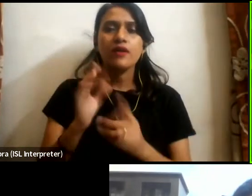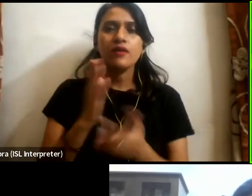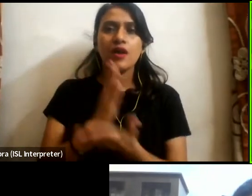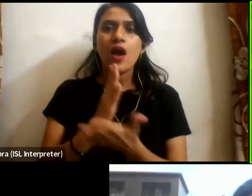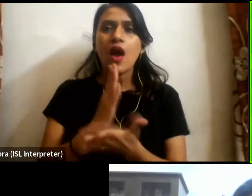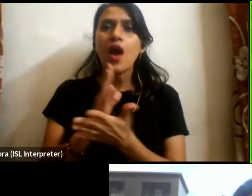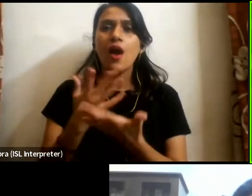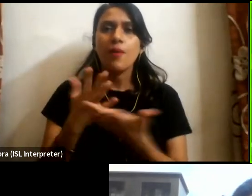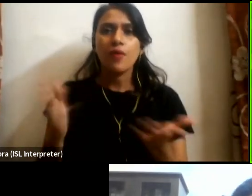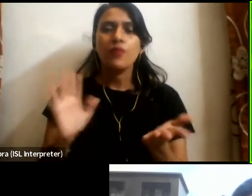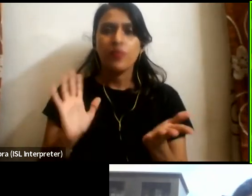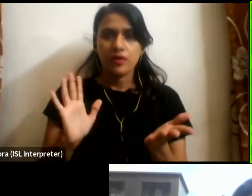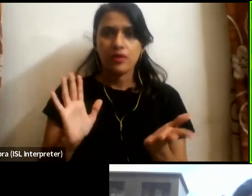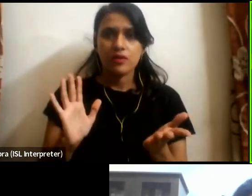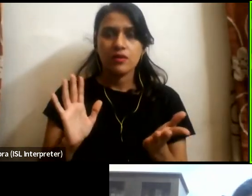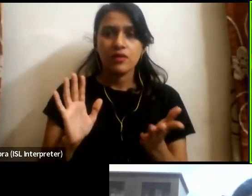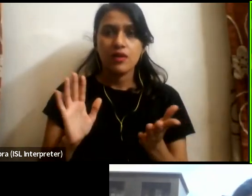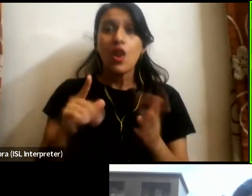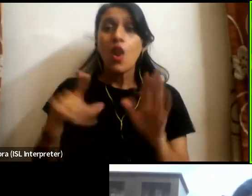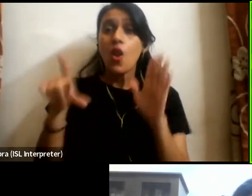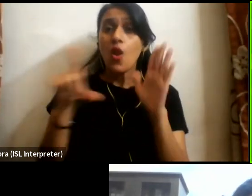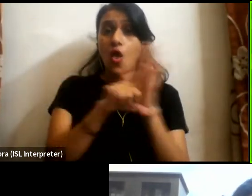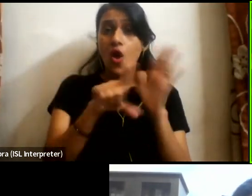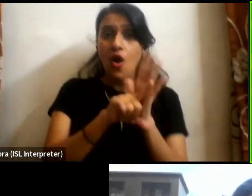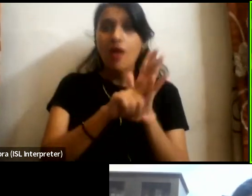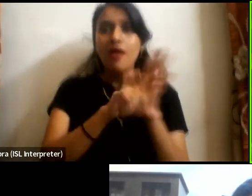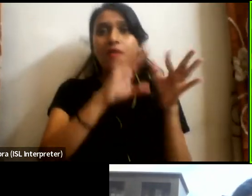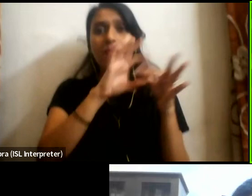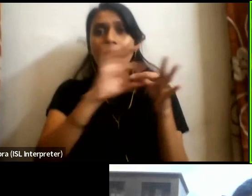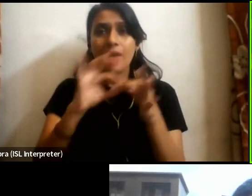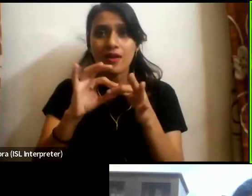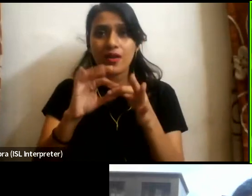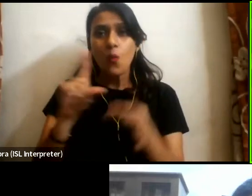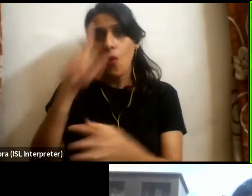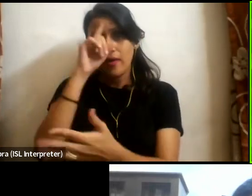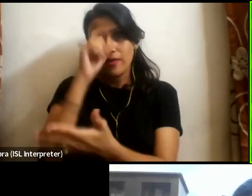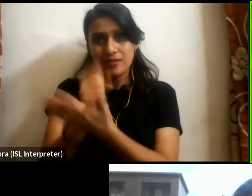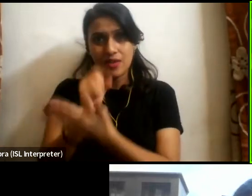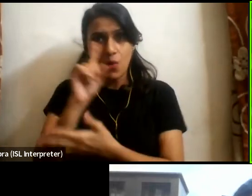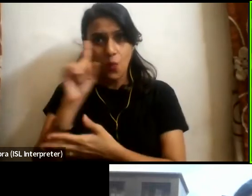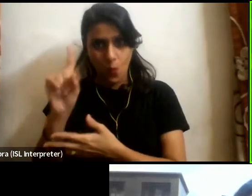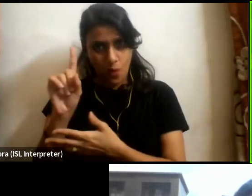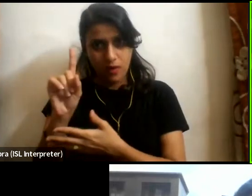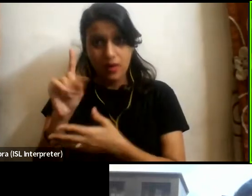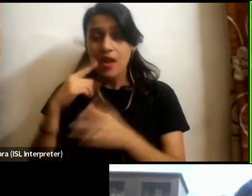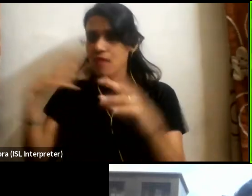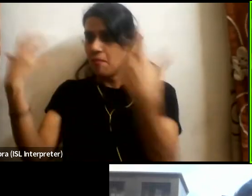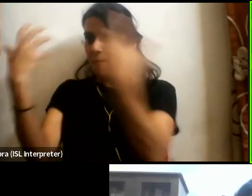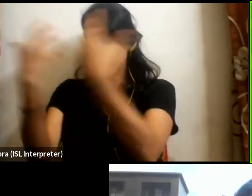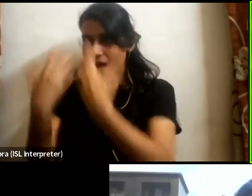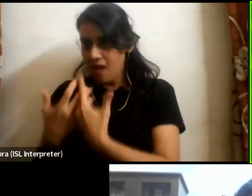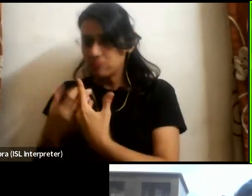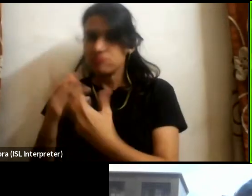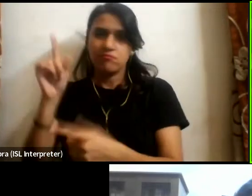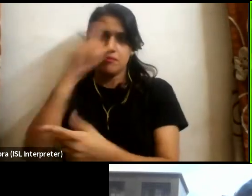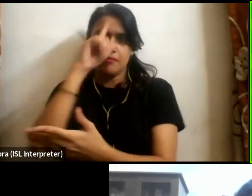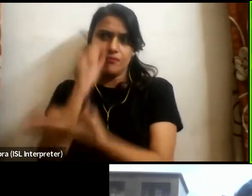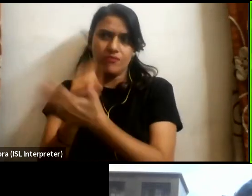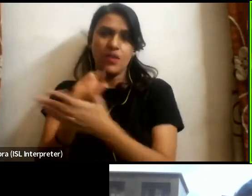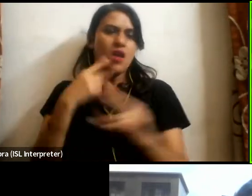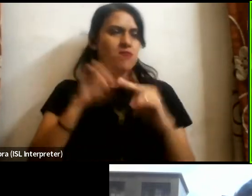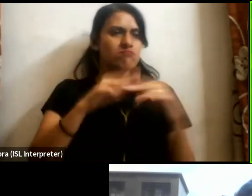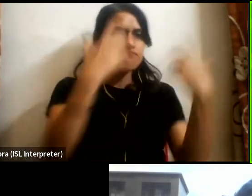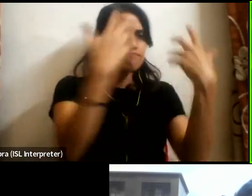match law to facts. And if the law and facts match, then you have one decision. If the law and facts don't match, then you have another decision. We